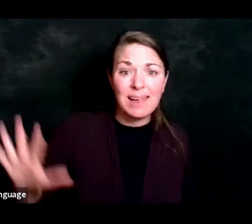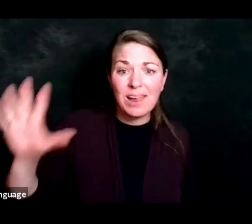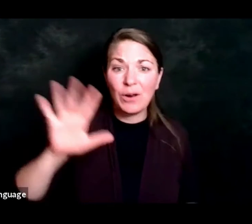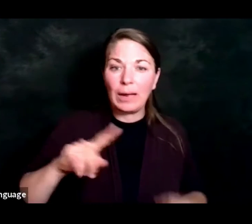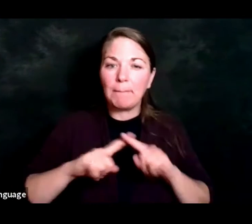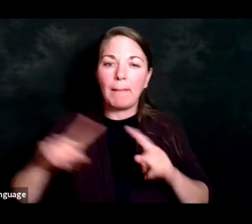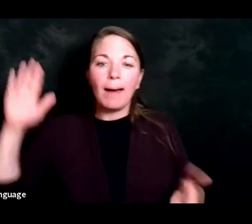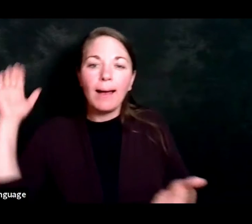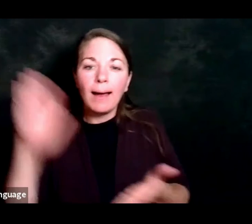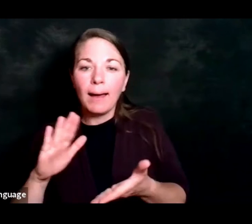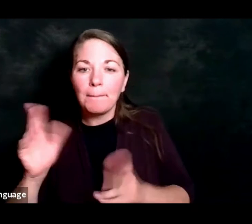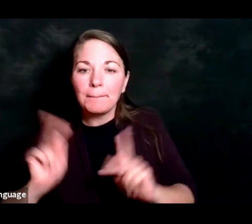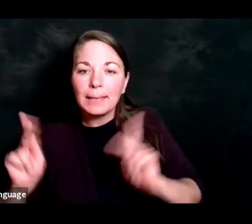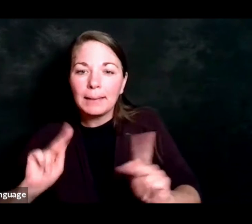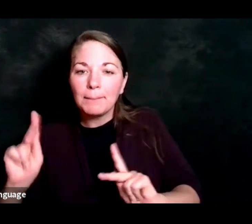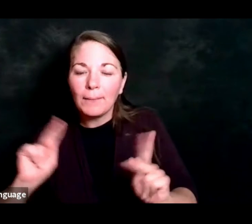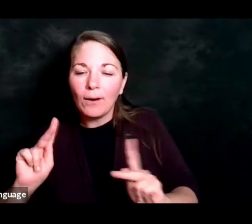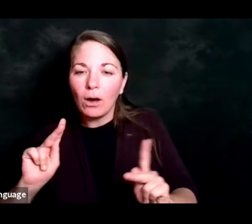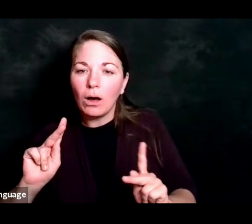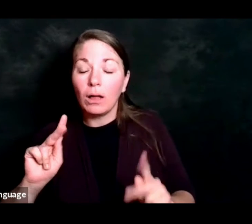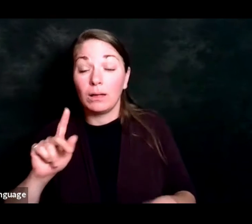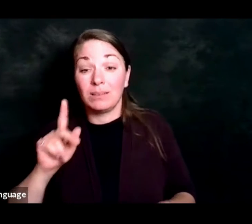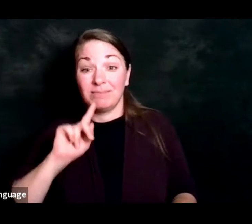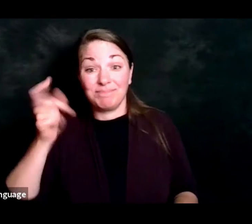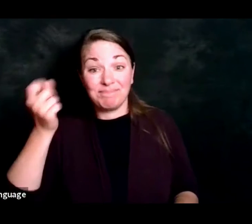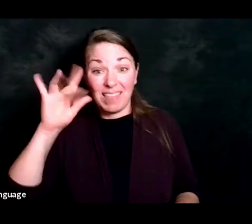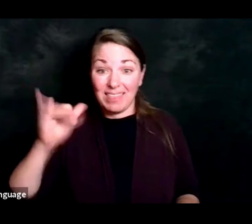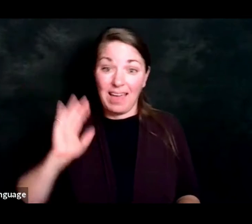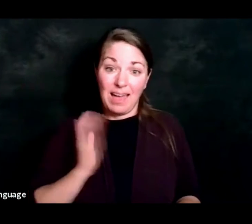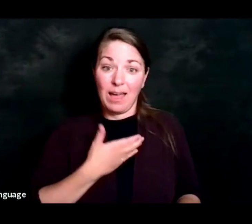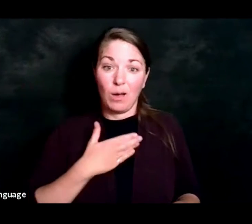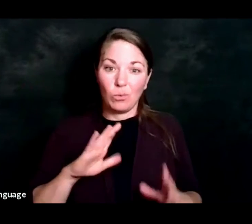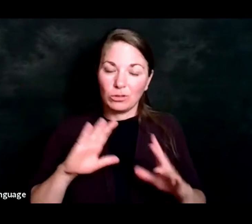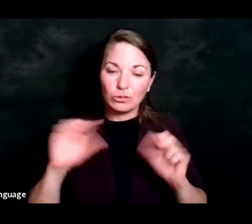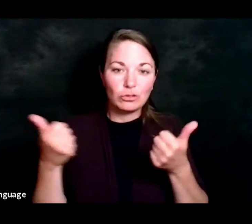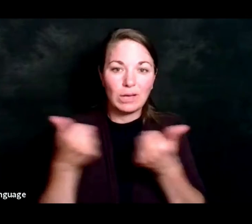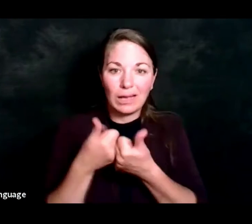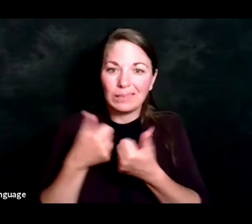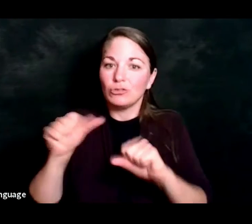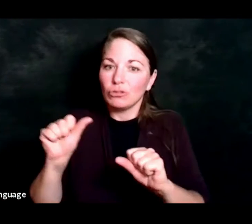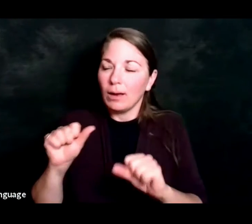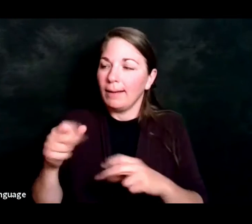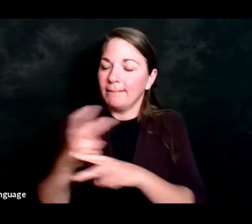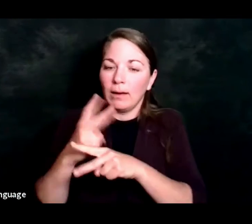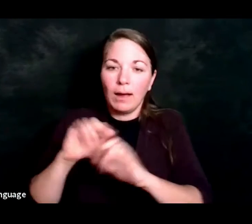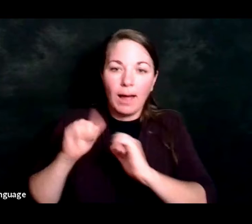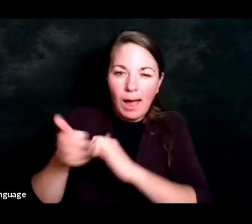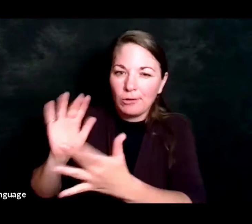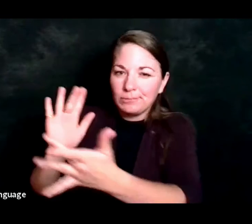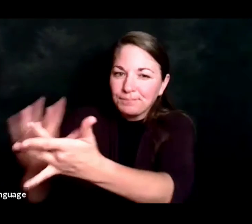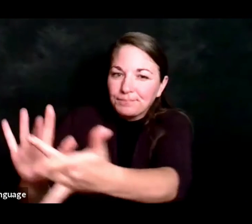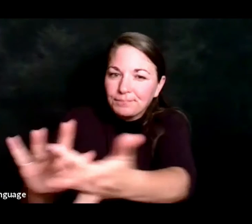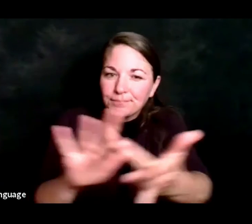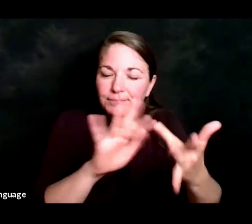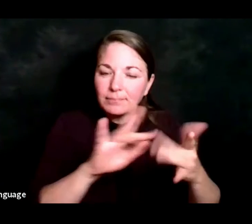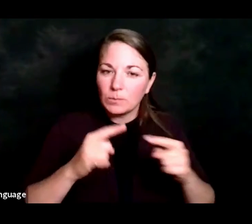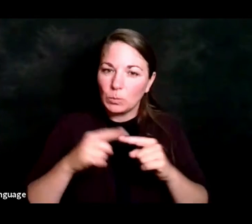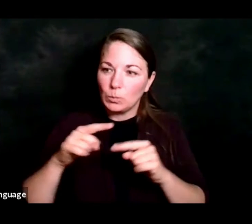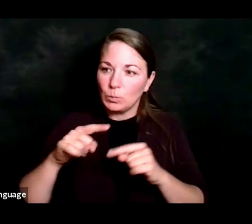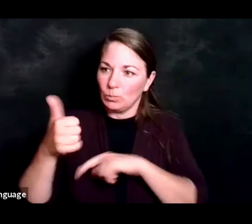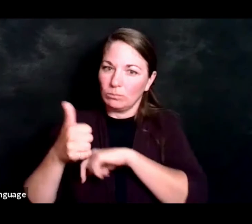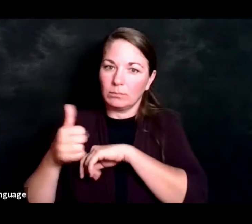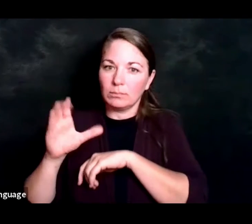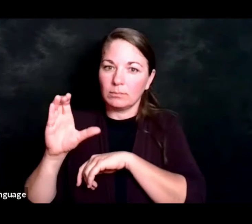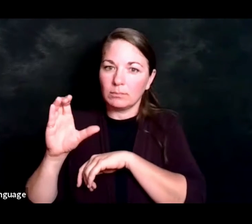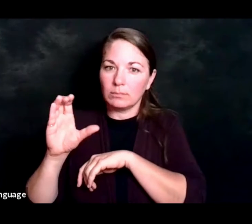our biggest challenge, is trying to get connected with our counties. Most of these counties have critical